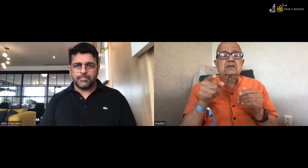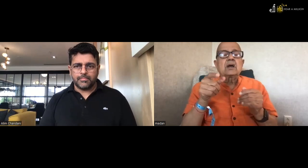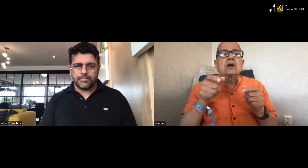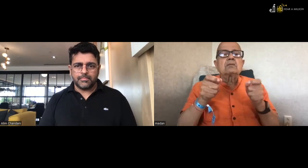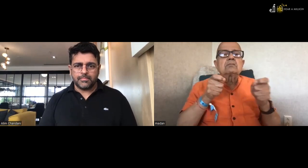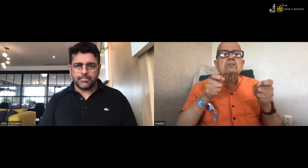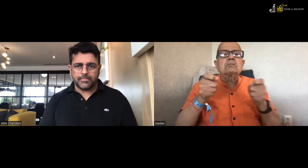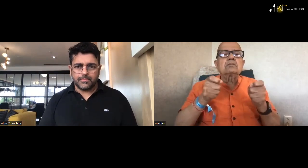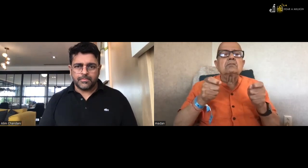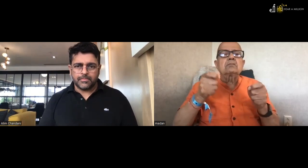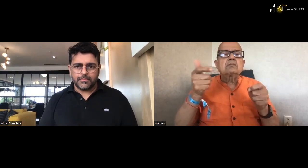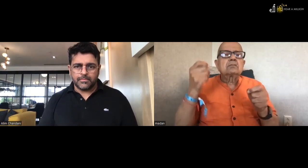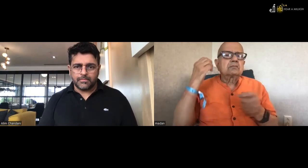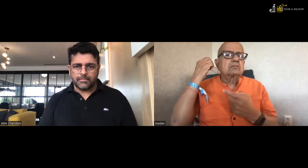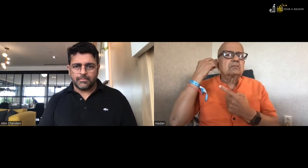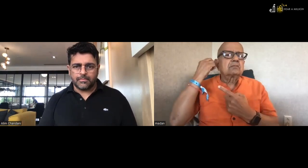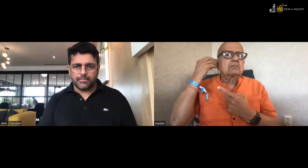Yeah. So now